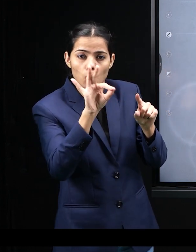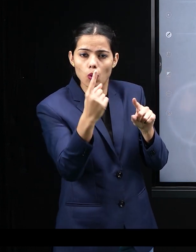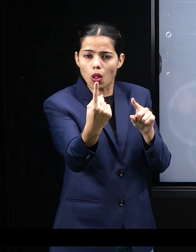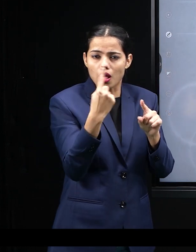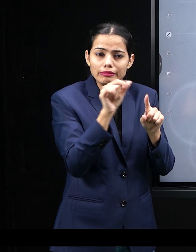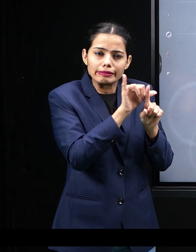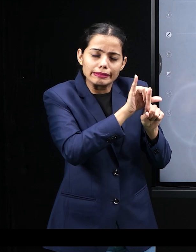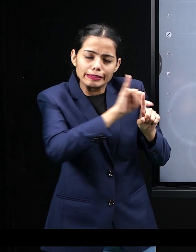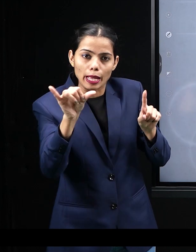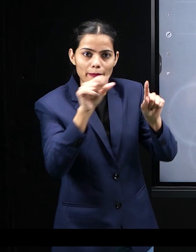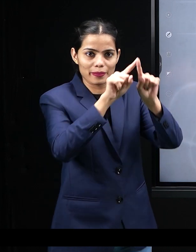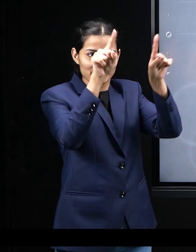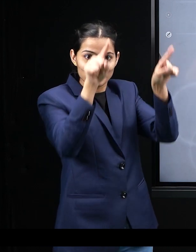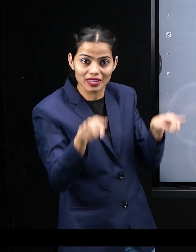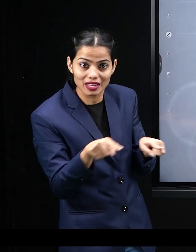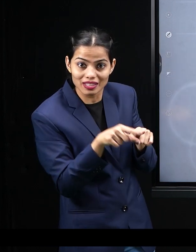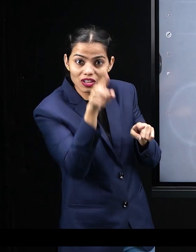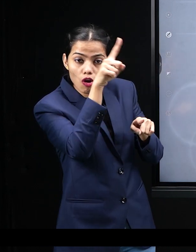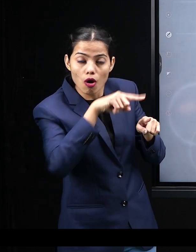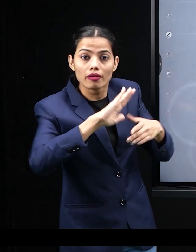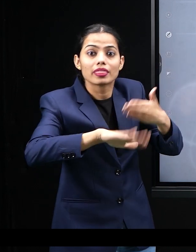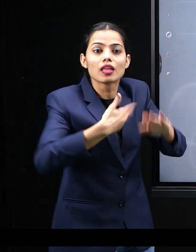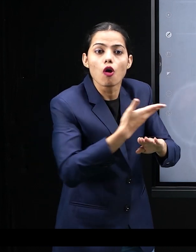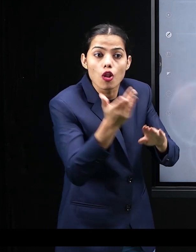segment of the circle, then they will be equal.